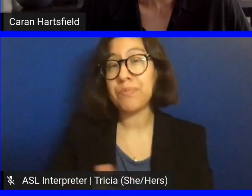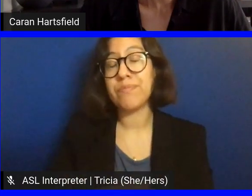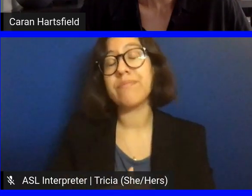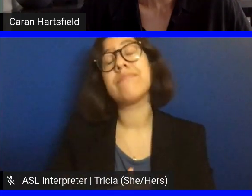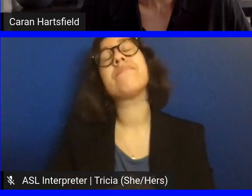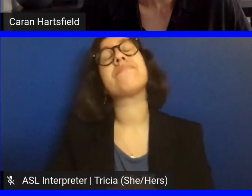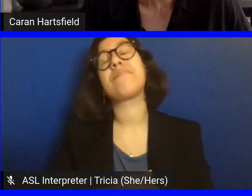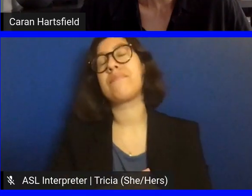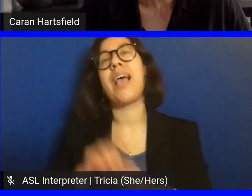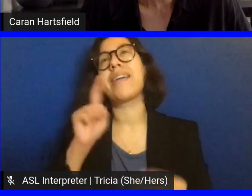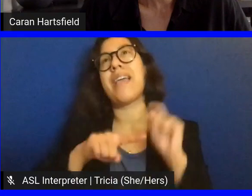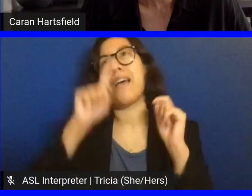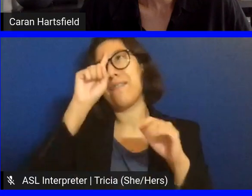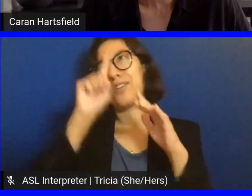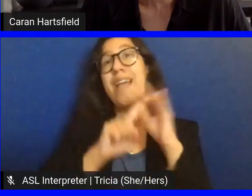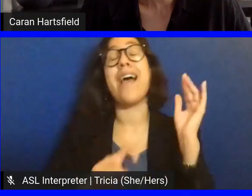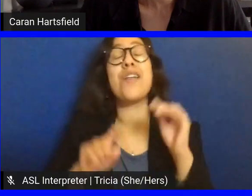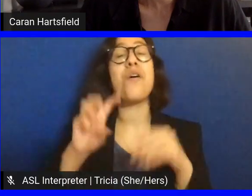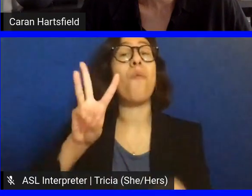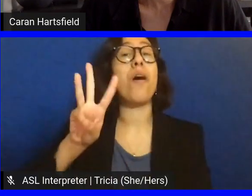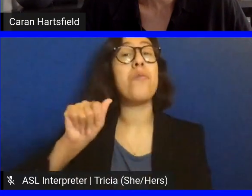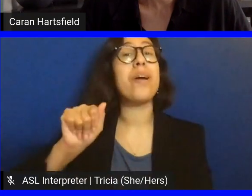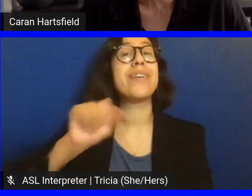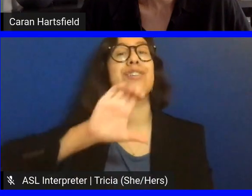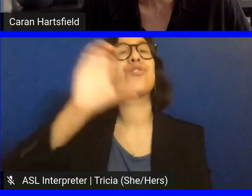And I can't forget Wide Awakes Chicago,